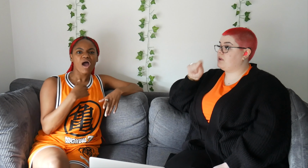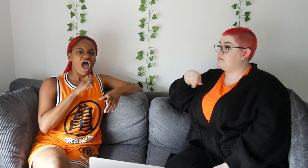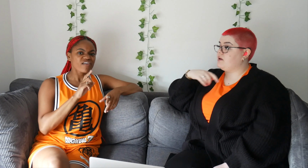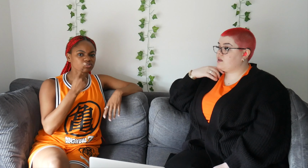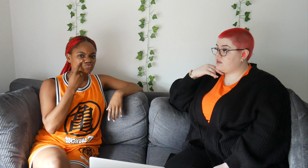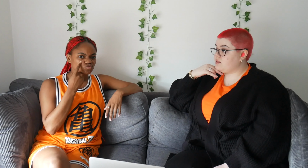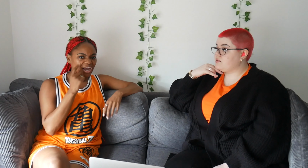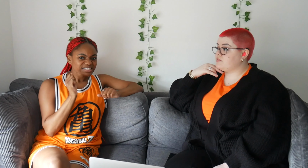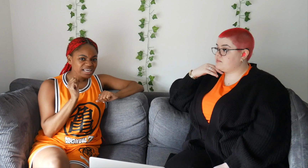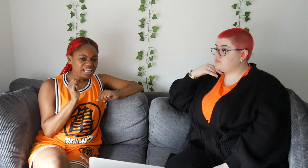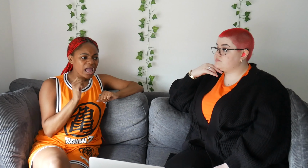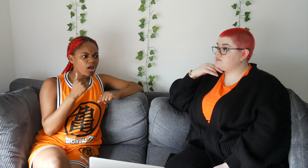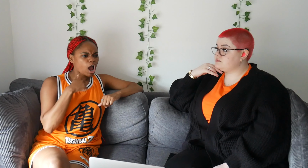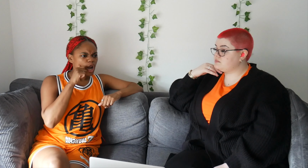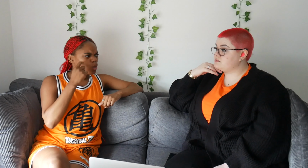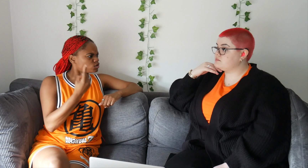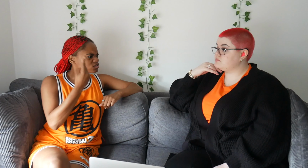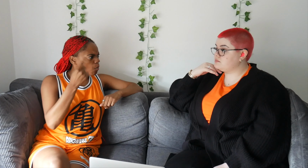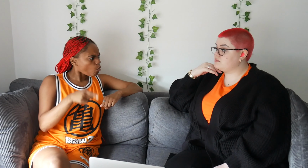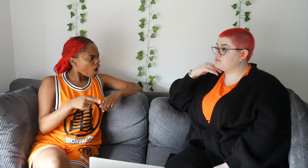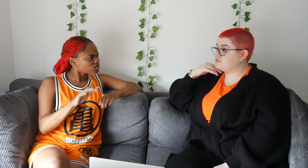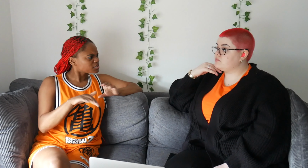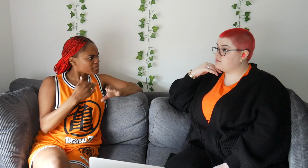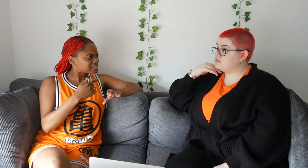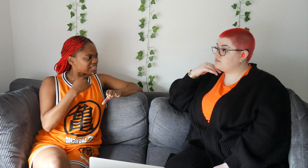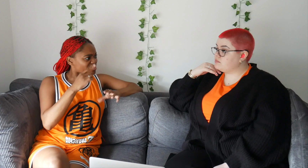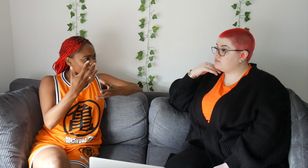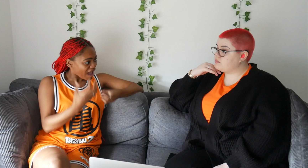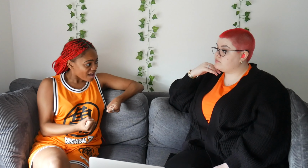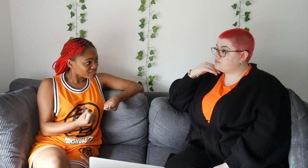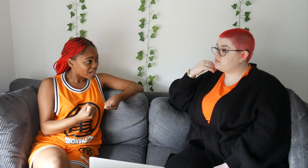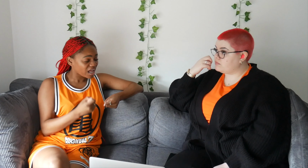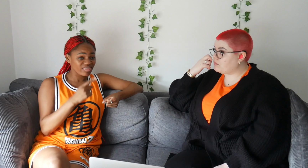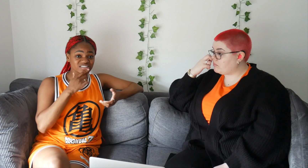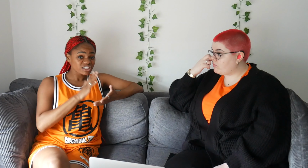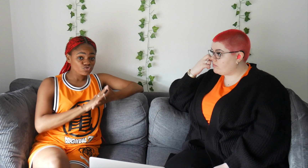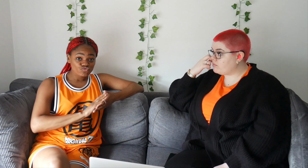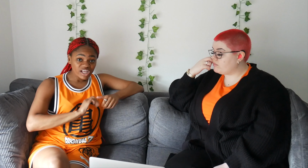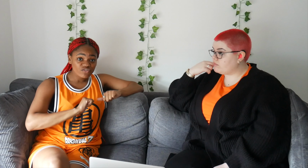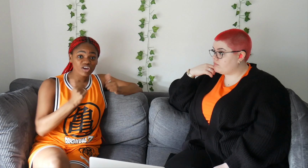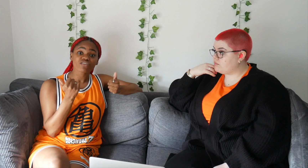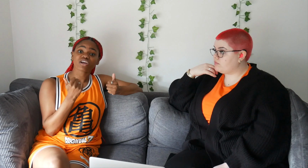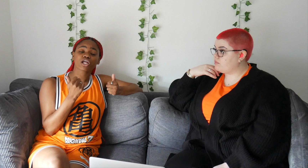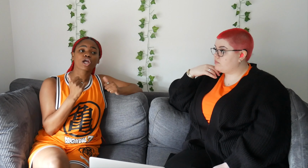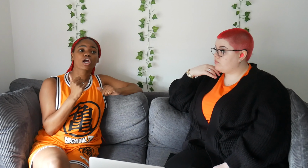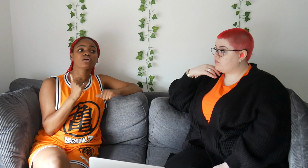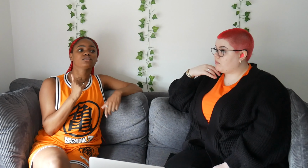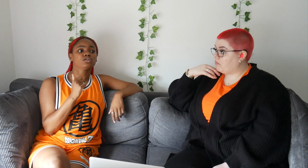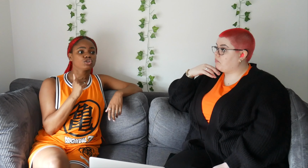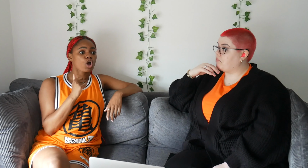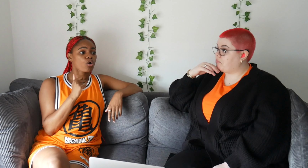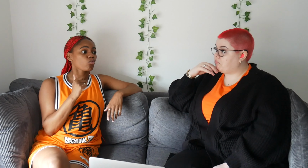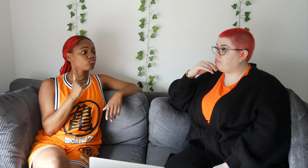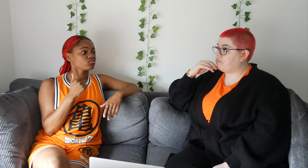might buy that. I haven't tried that yet though, but someone did submit saying they have it and it's really, really good.